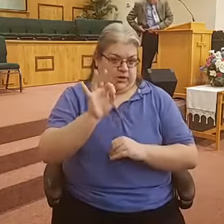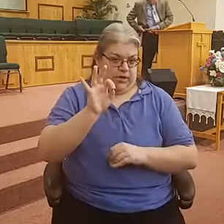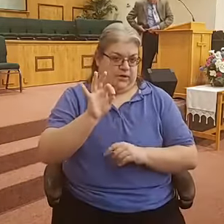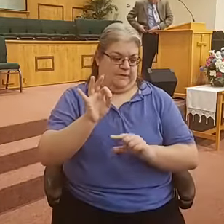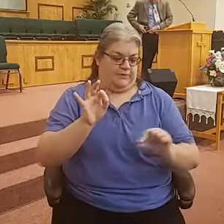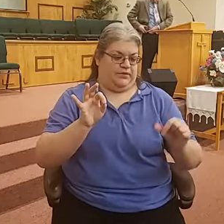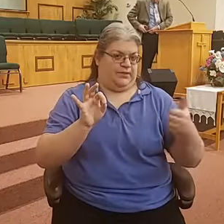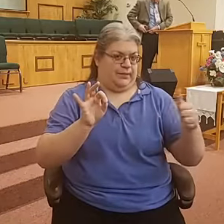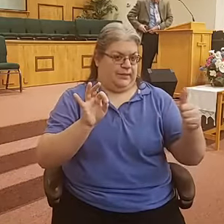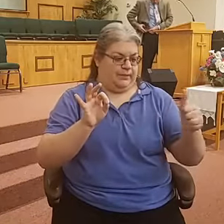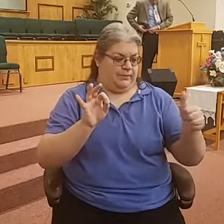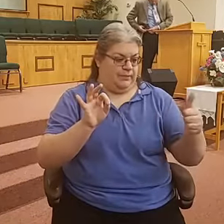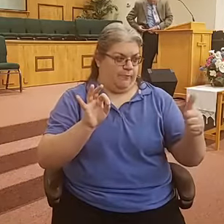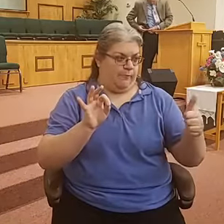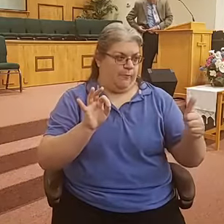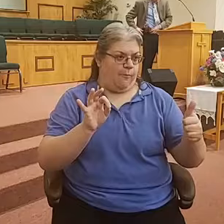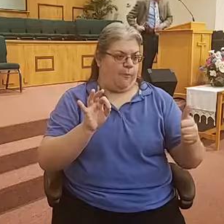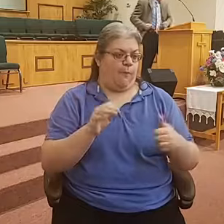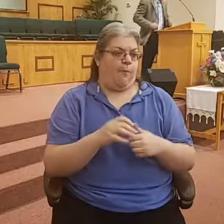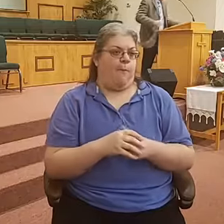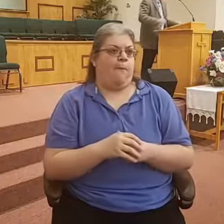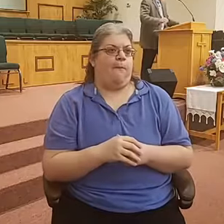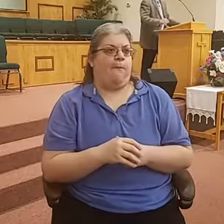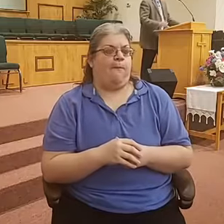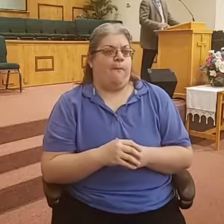10. Turn that up.